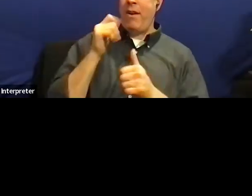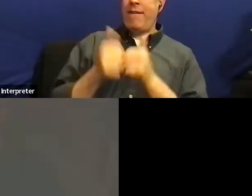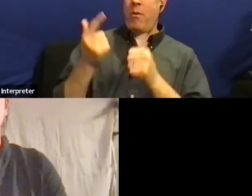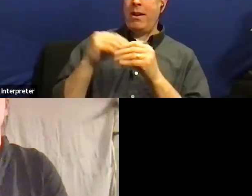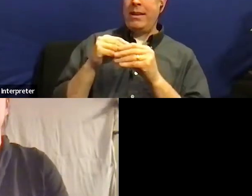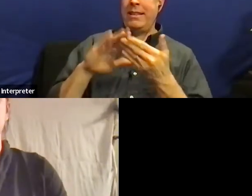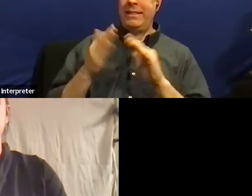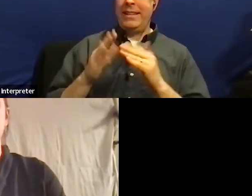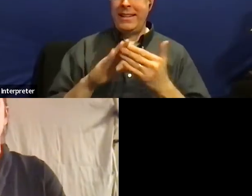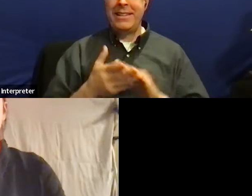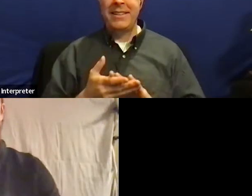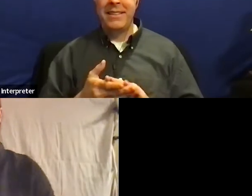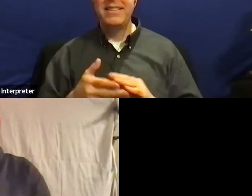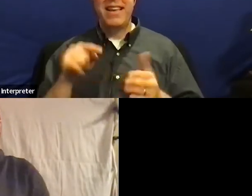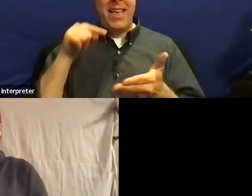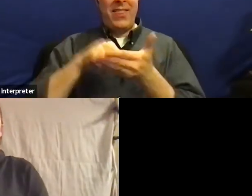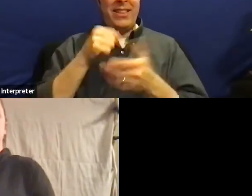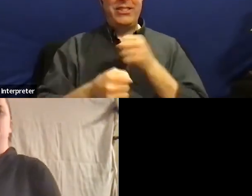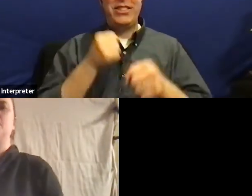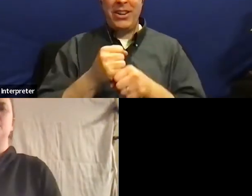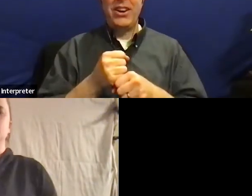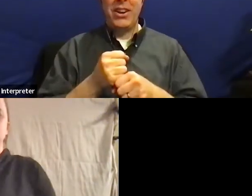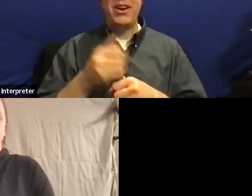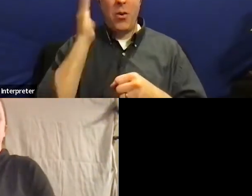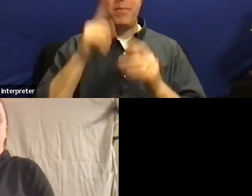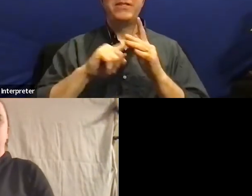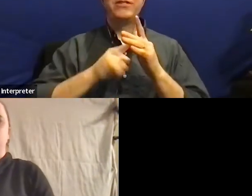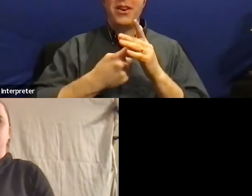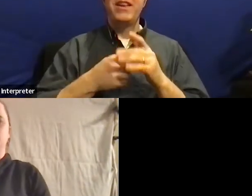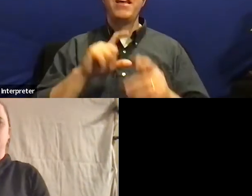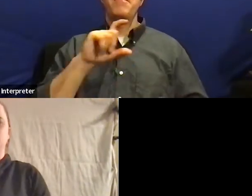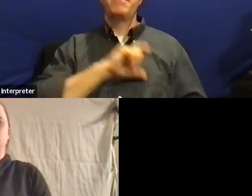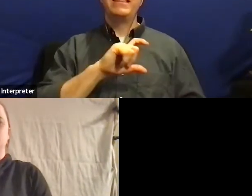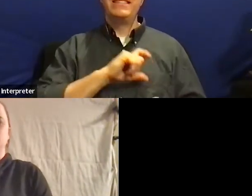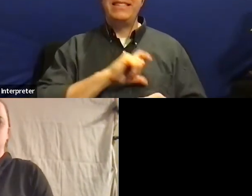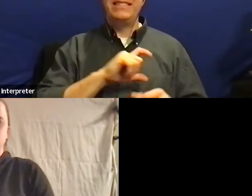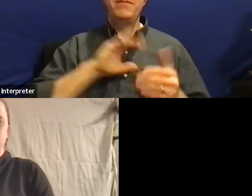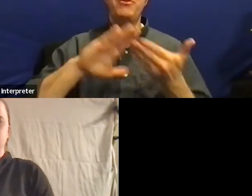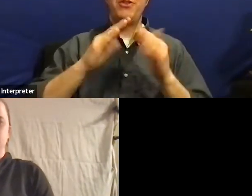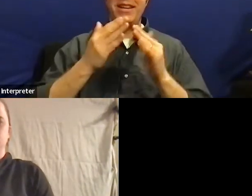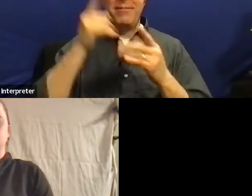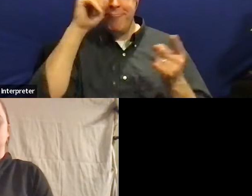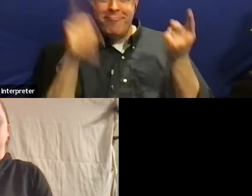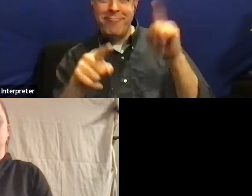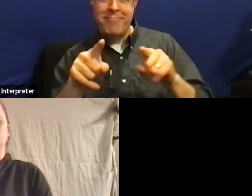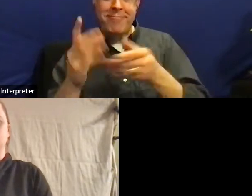city. This year, we will be launching Tacoma's police community reconciliation